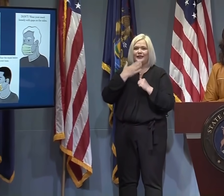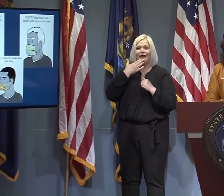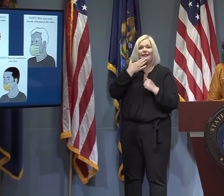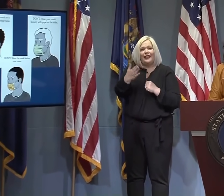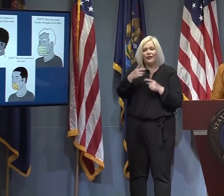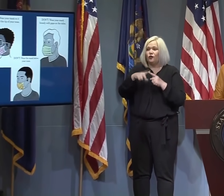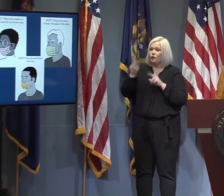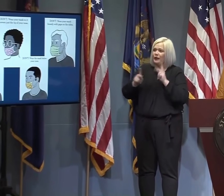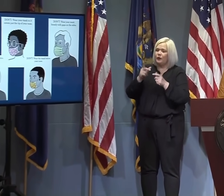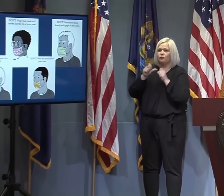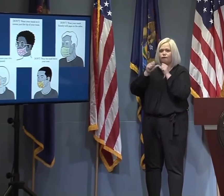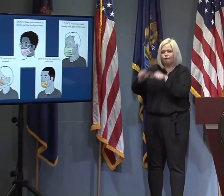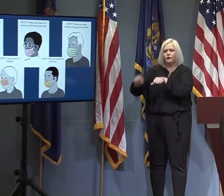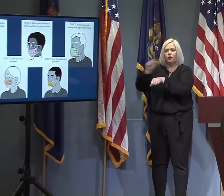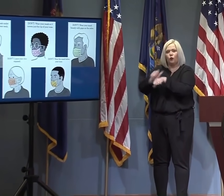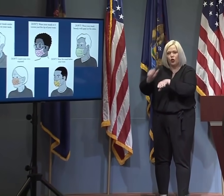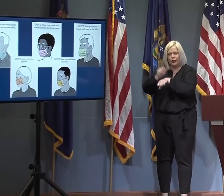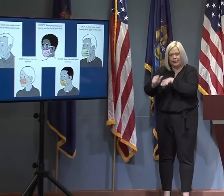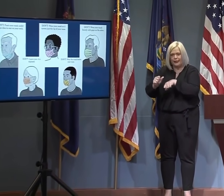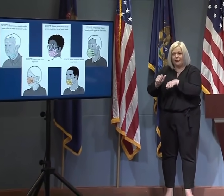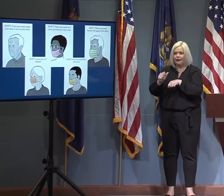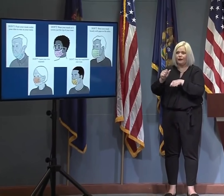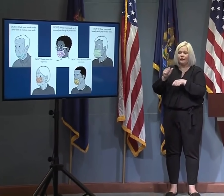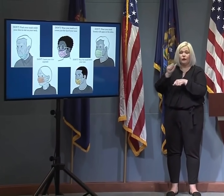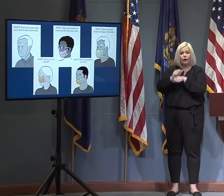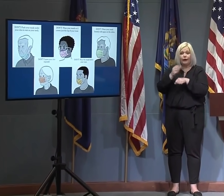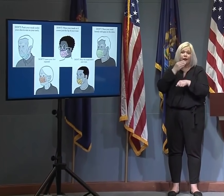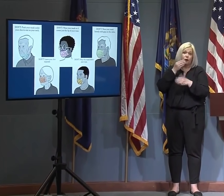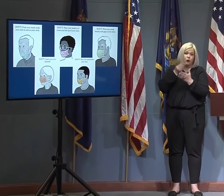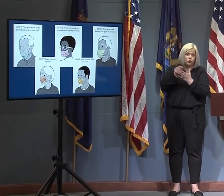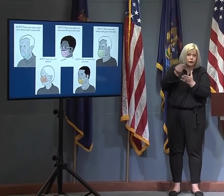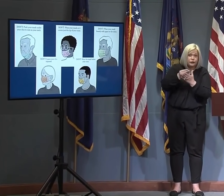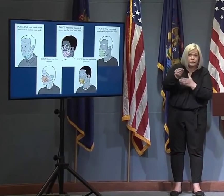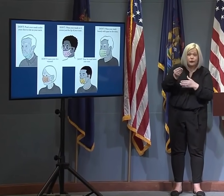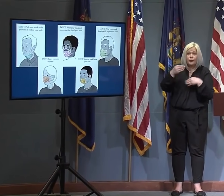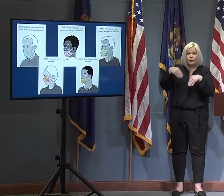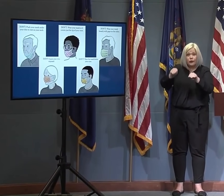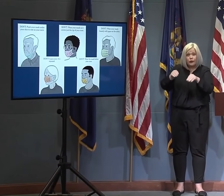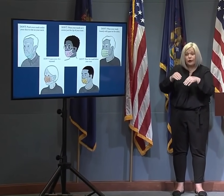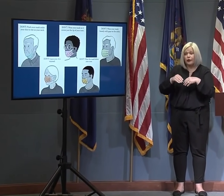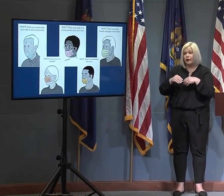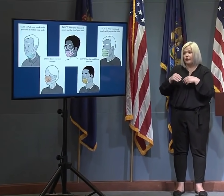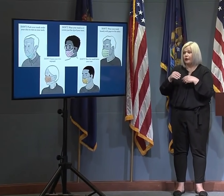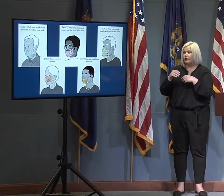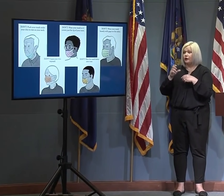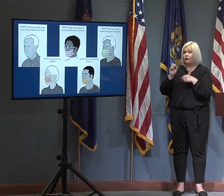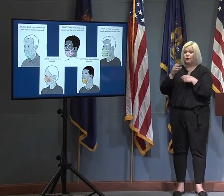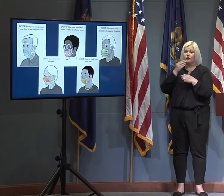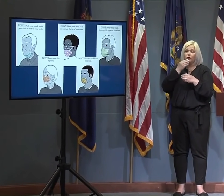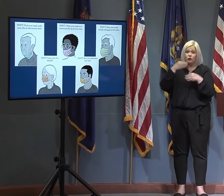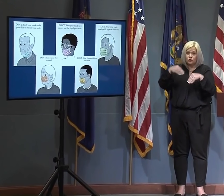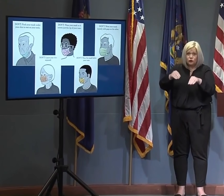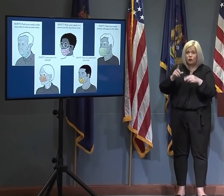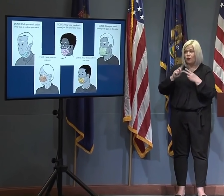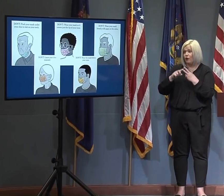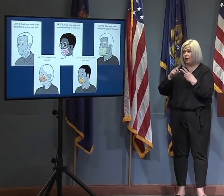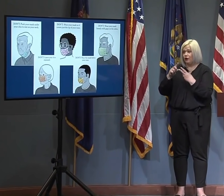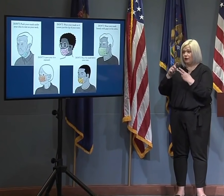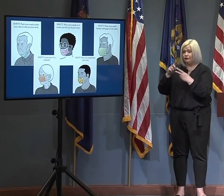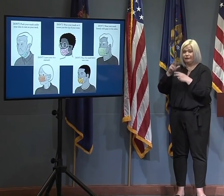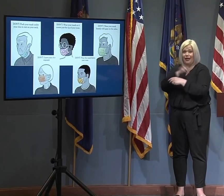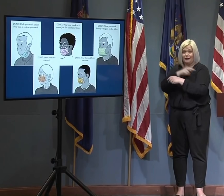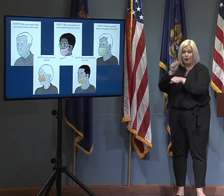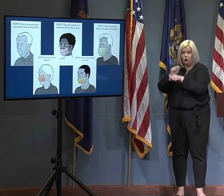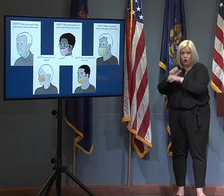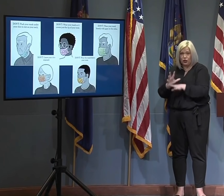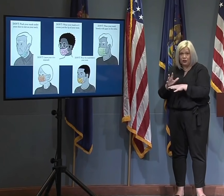people on the front line, the people that are stocking the grocery shelves. When you wear a mask, you're thanking them, and you're protecting them and yourself.